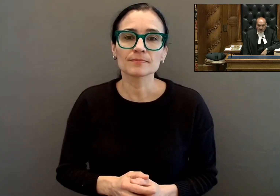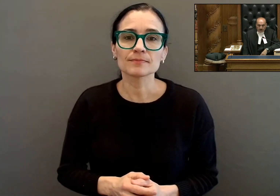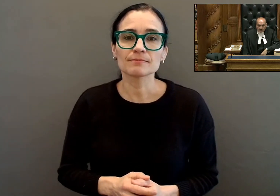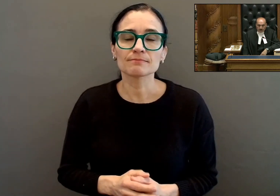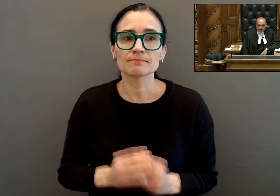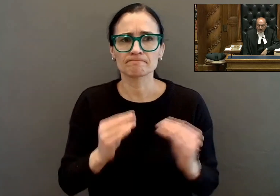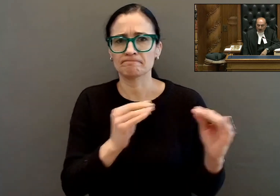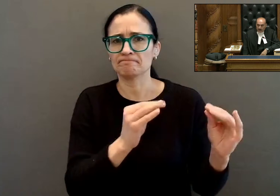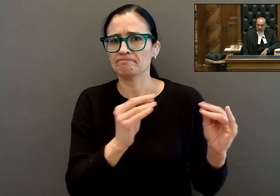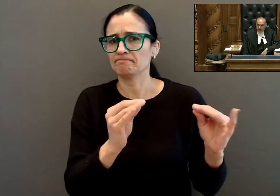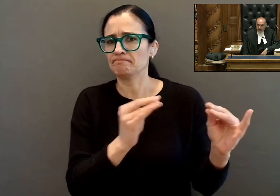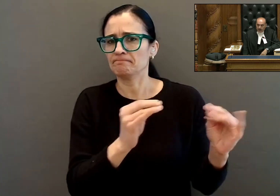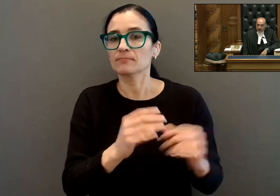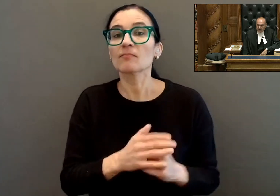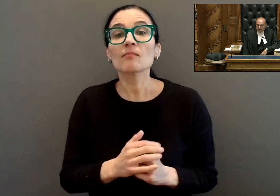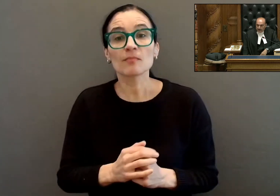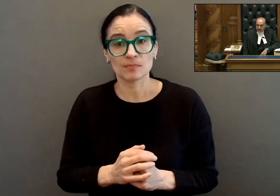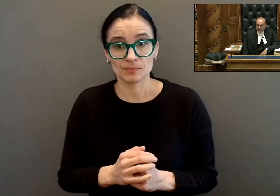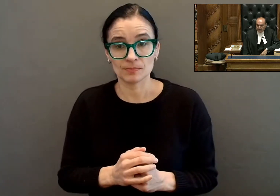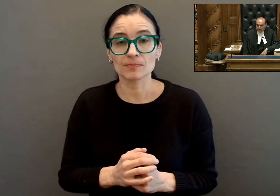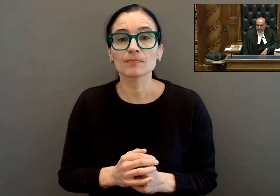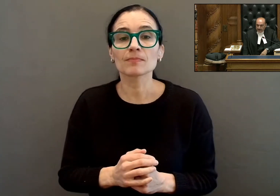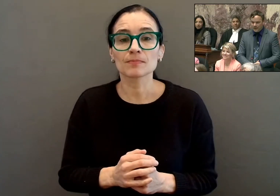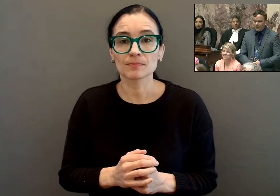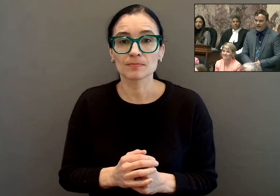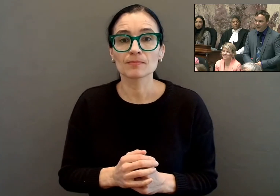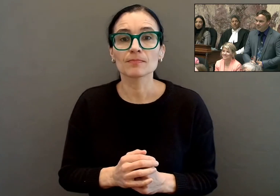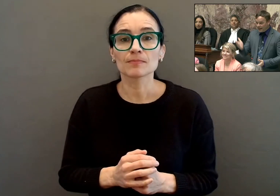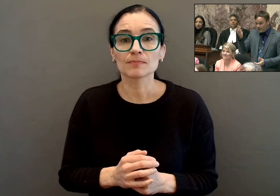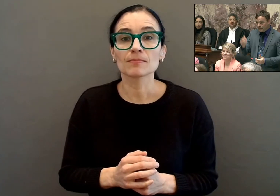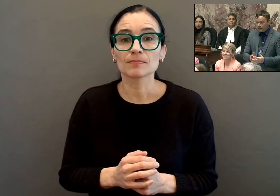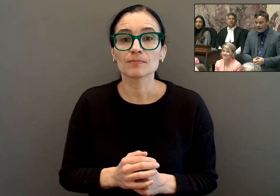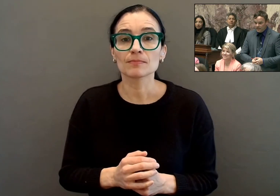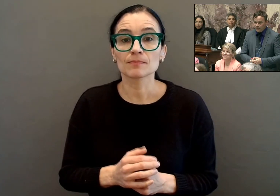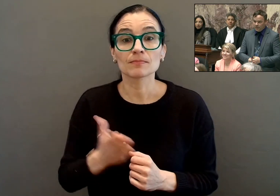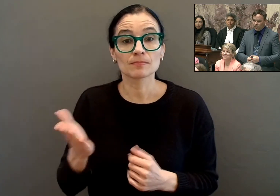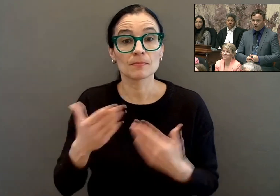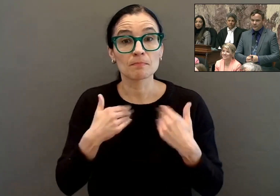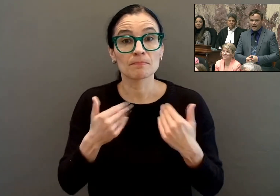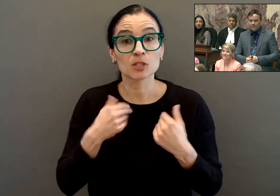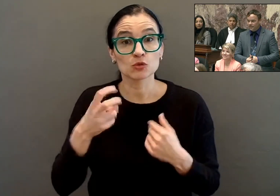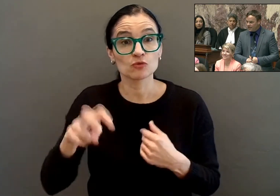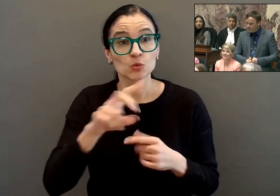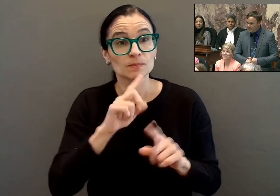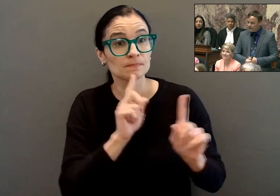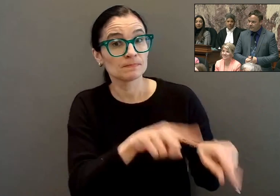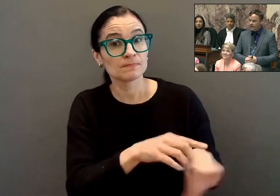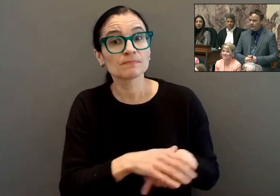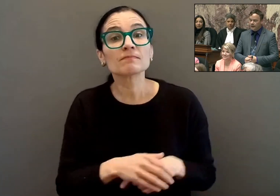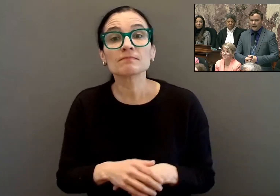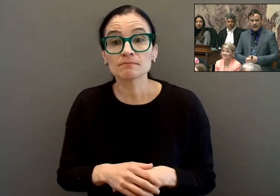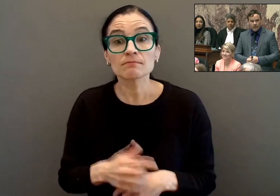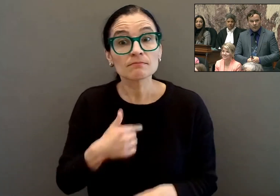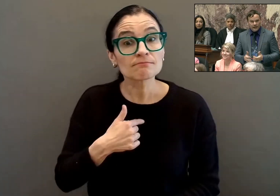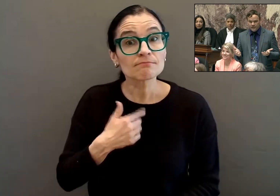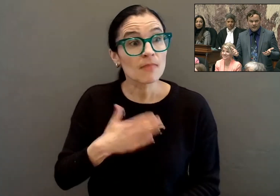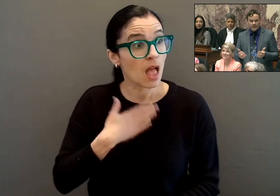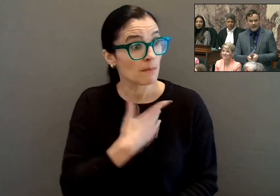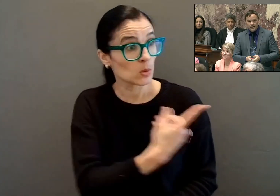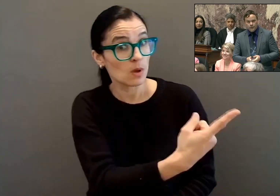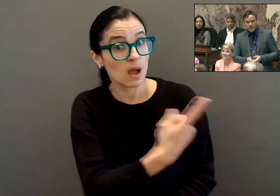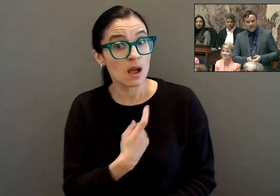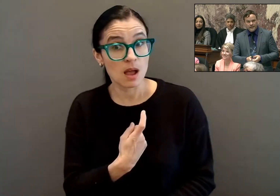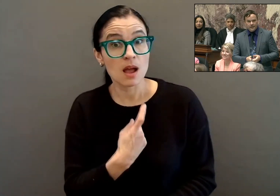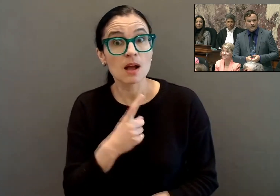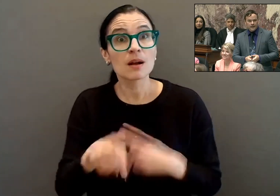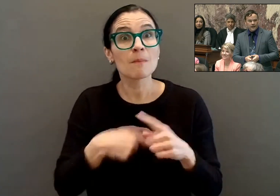Honourable Speaker, sure. Minister of Tourism. Thank you, Honourable Speaker. I'm glad the member asked about the World Cup. It's coming next year, and it's